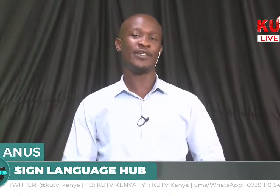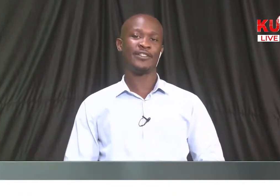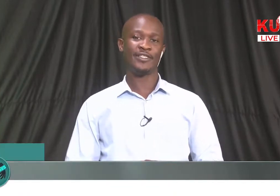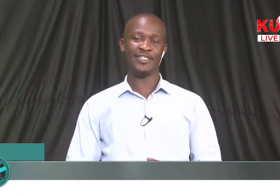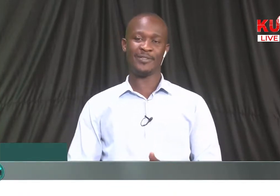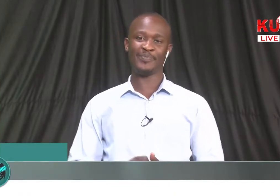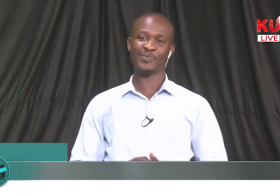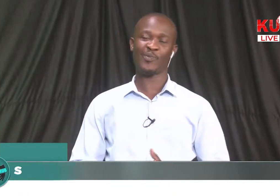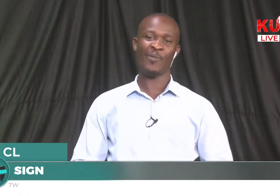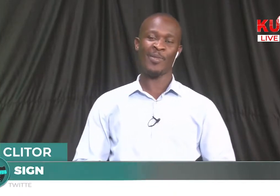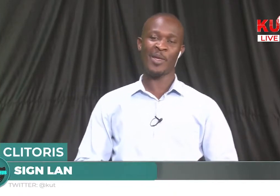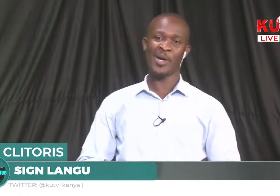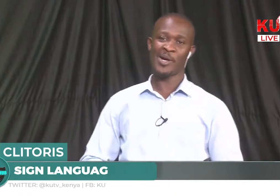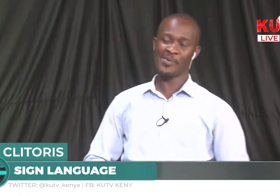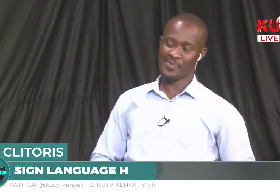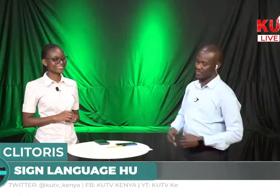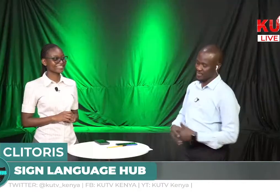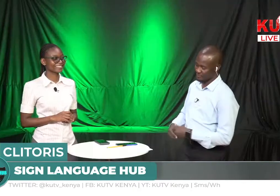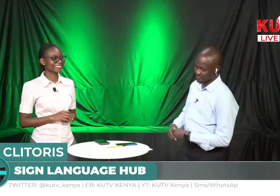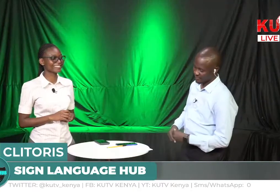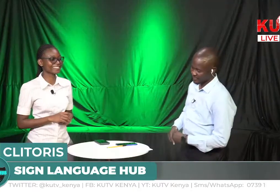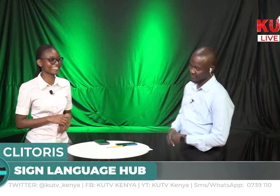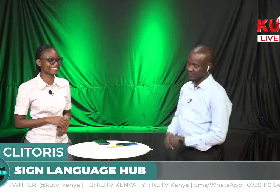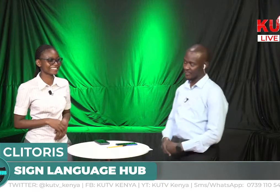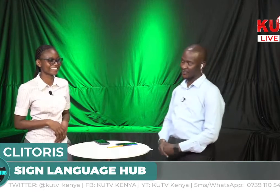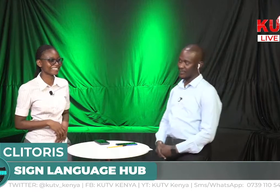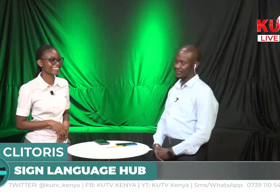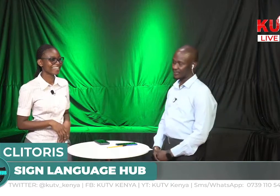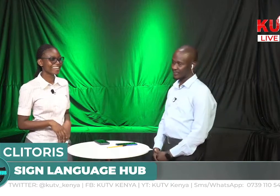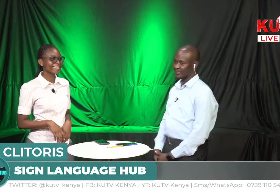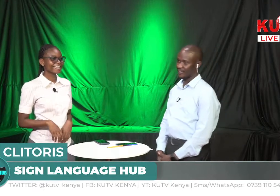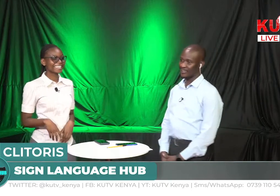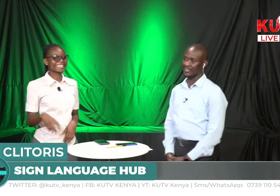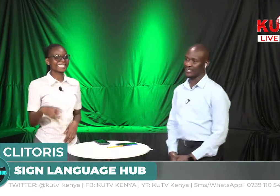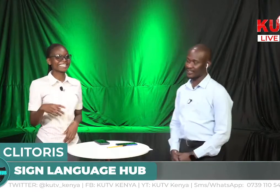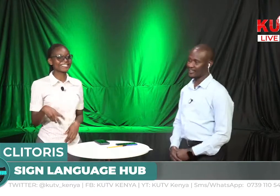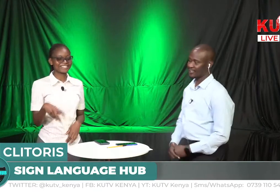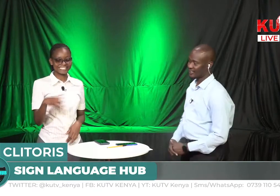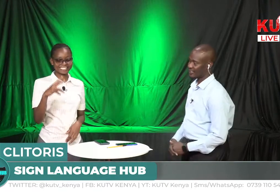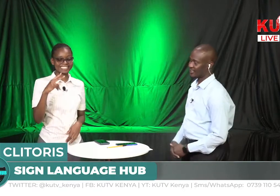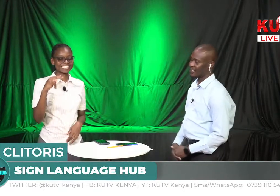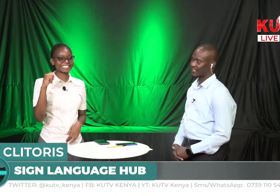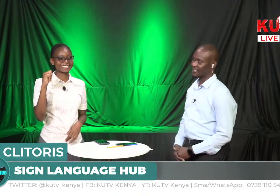clitoris. Medium department is yours. Clitoris. Yes.